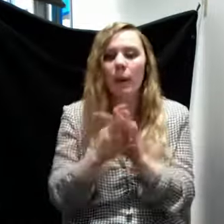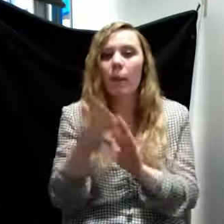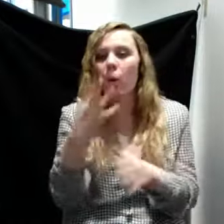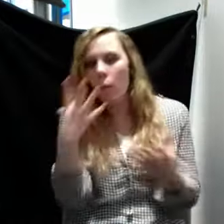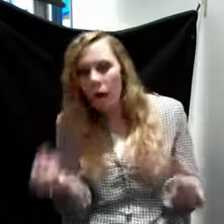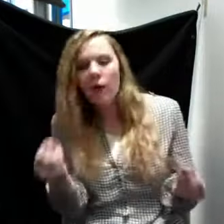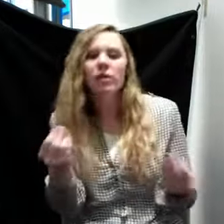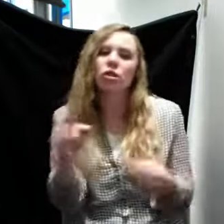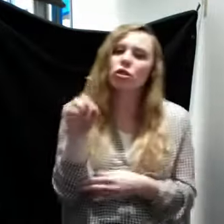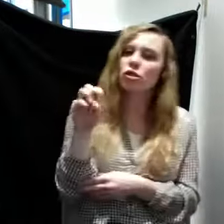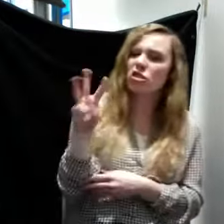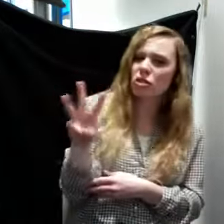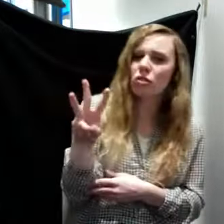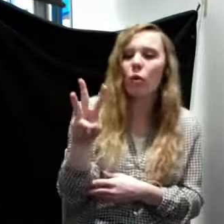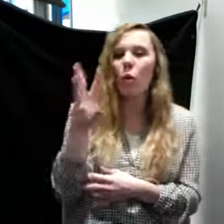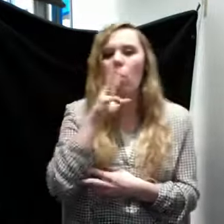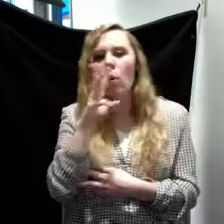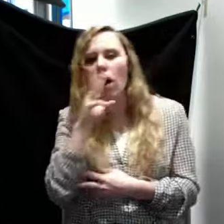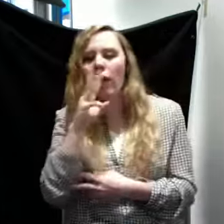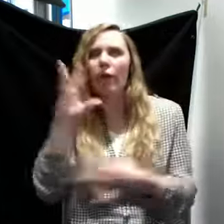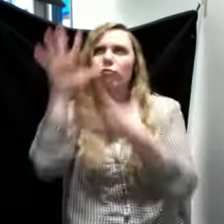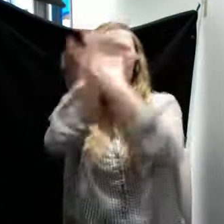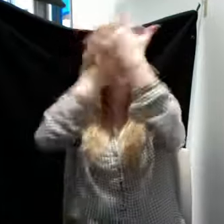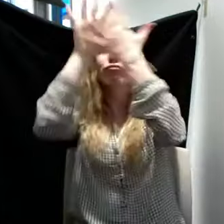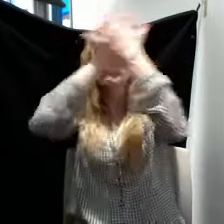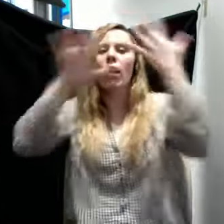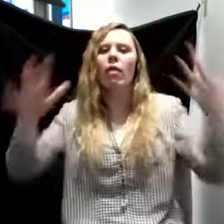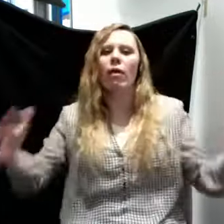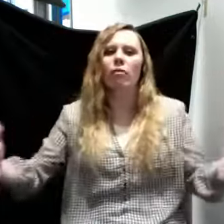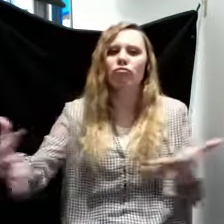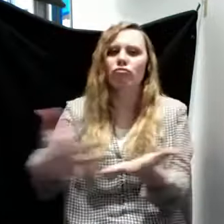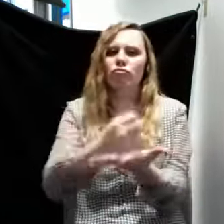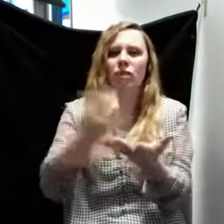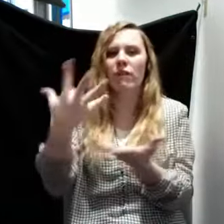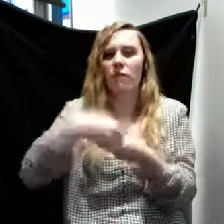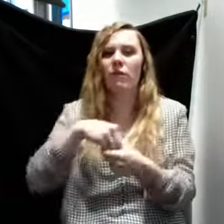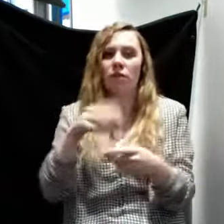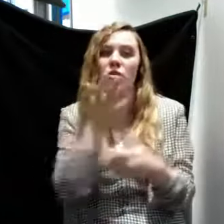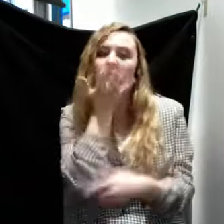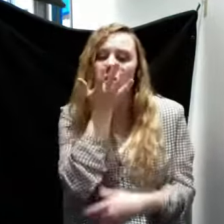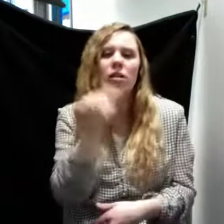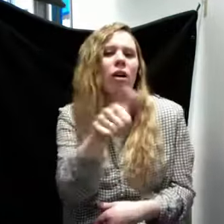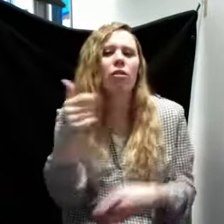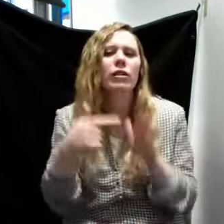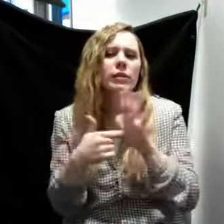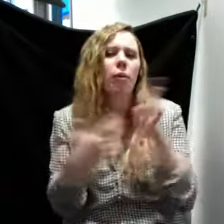that was out of the atmosphere that has collected on the grass. That's one example. Another example of condensation. Sure, you've all experienced